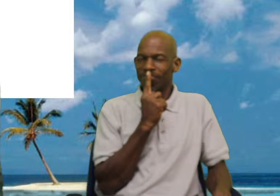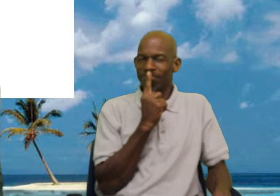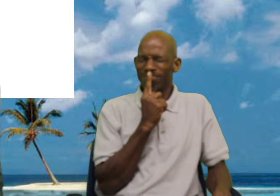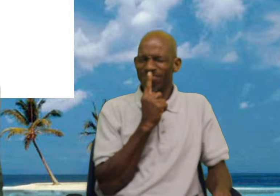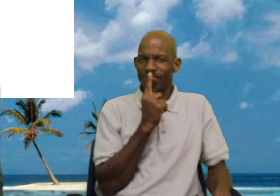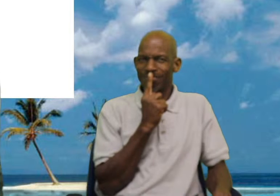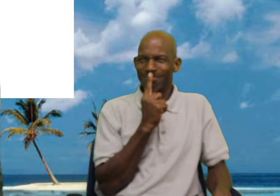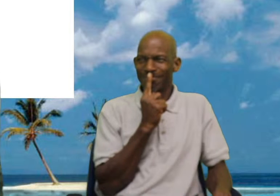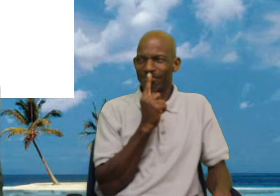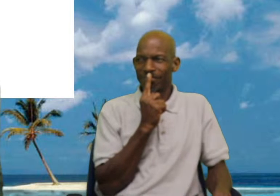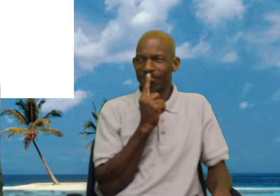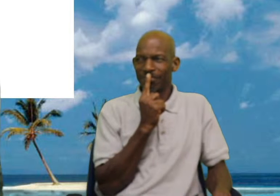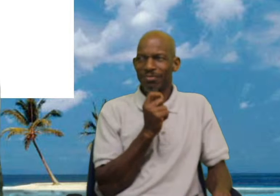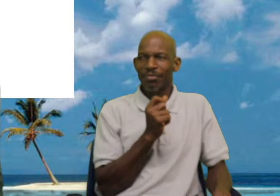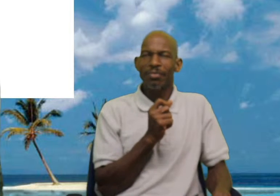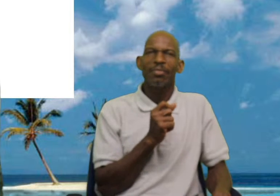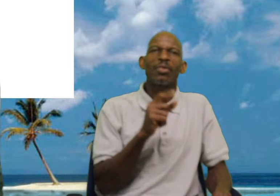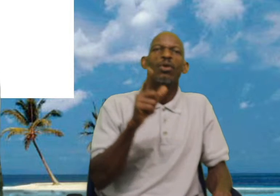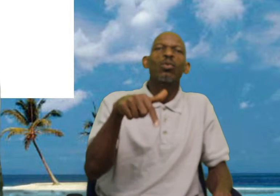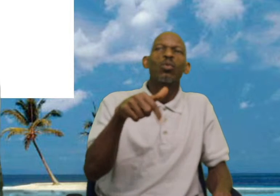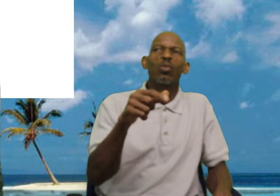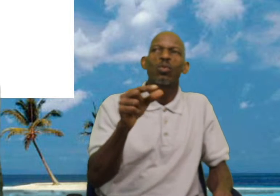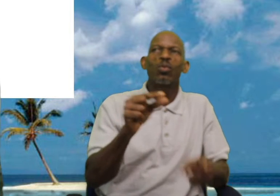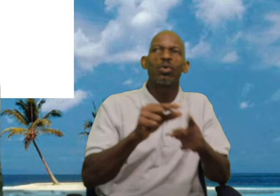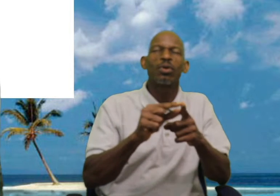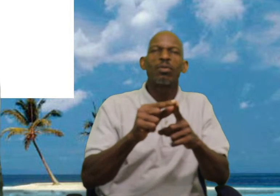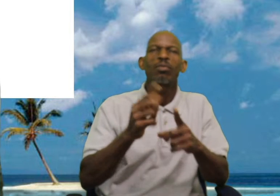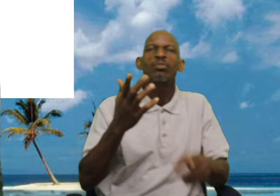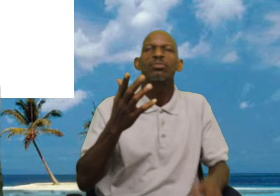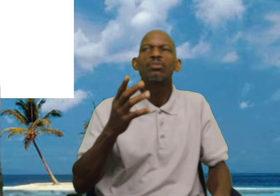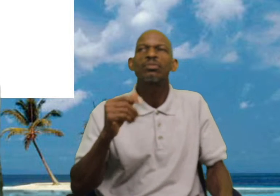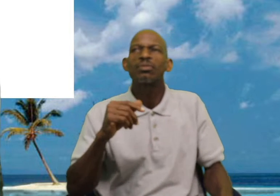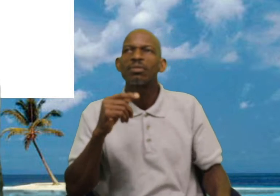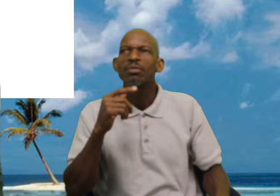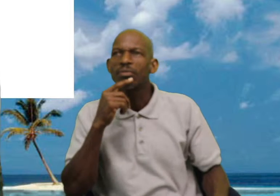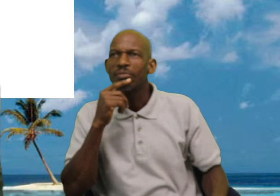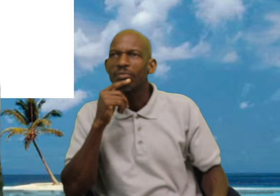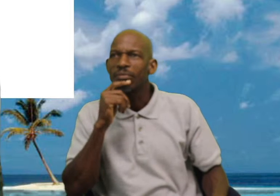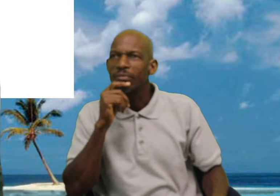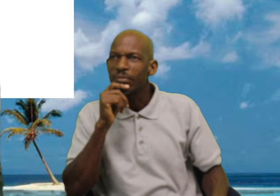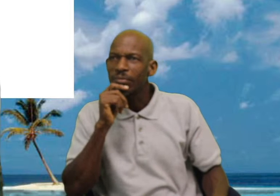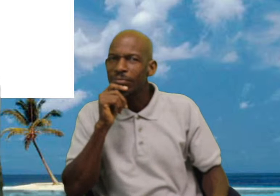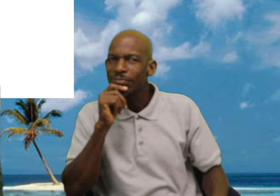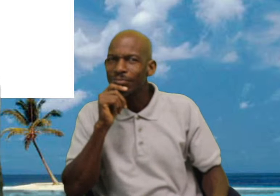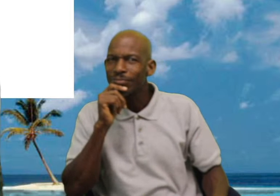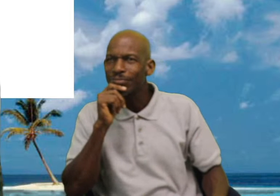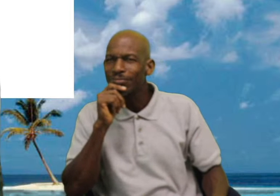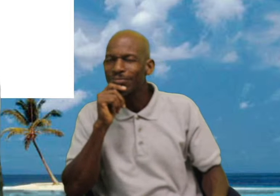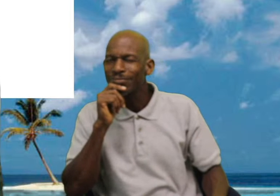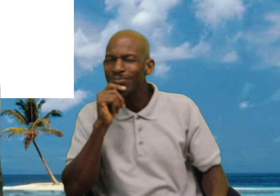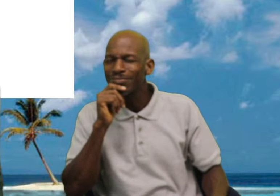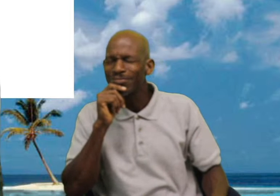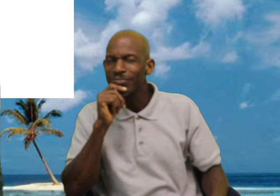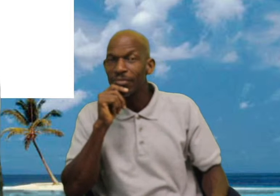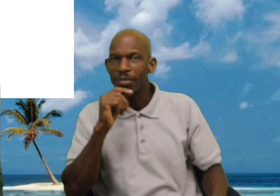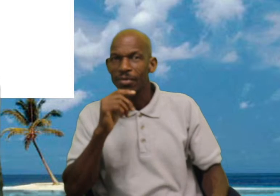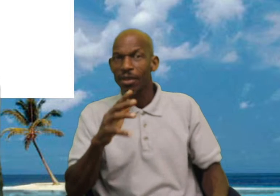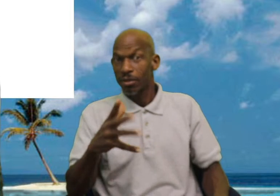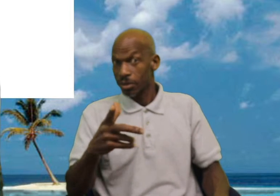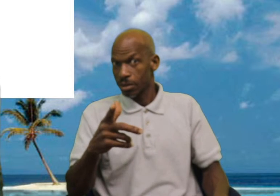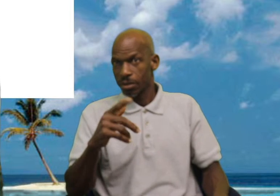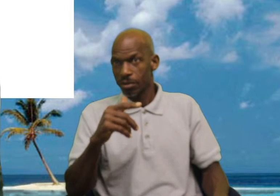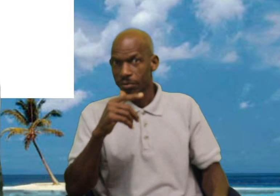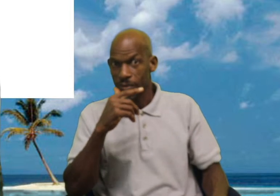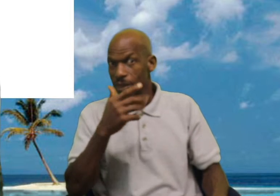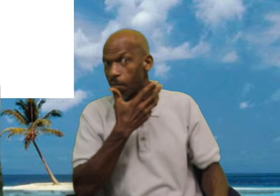Same tree, same lady. Okay. Excuse my pretty drawings. Okay,